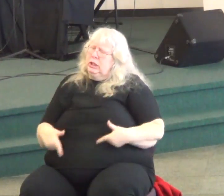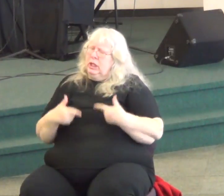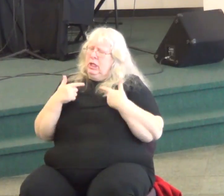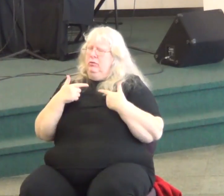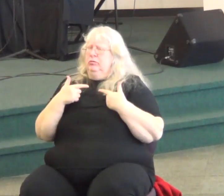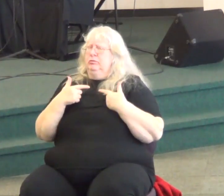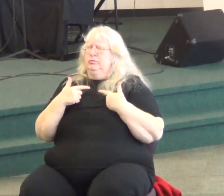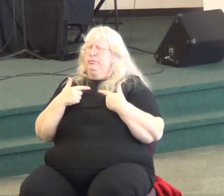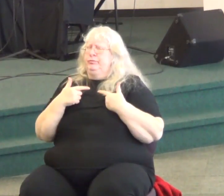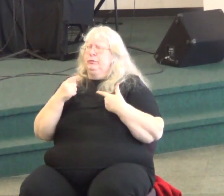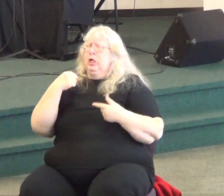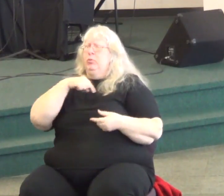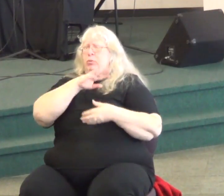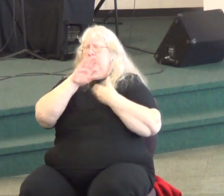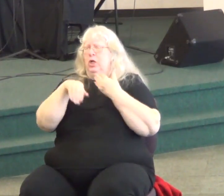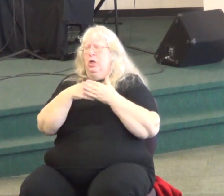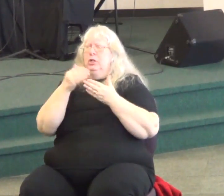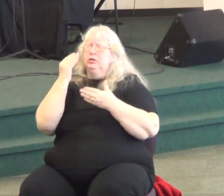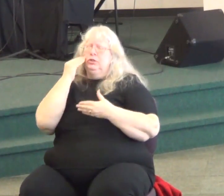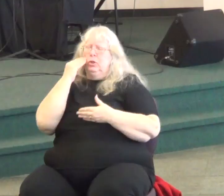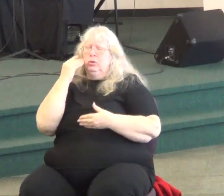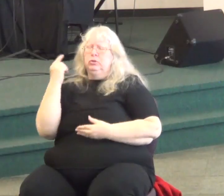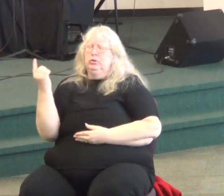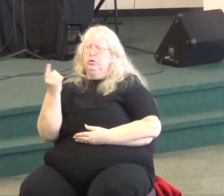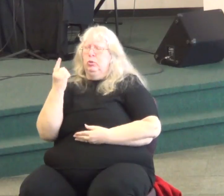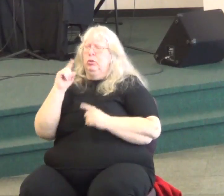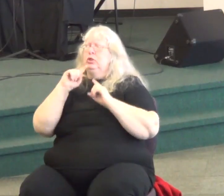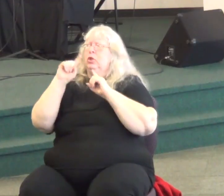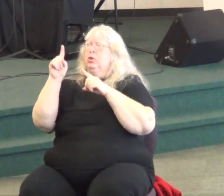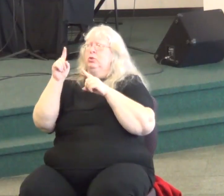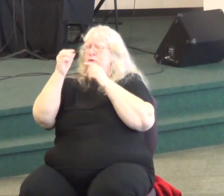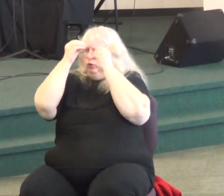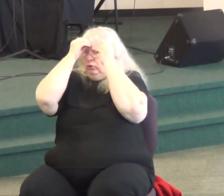And we all know that no one comes to the Father except by you.